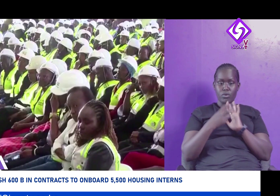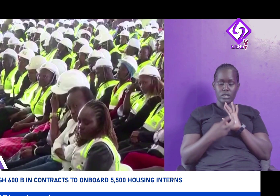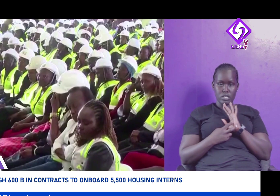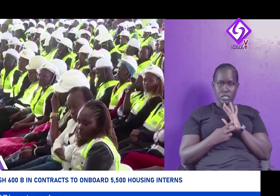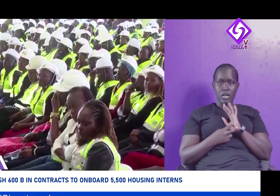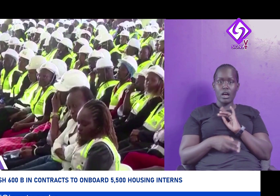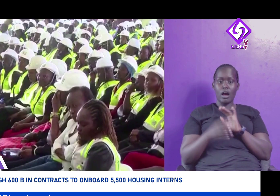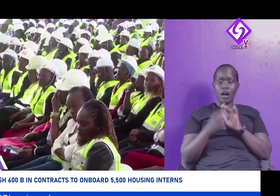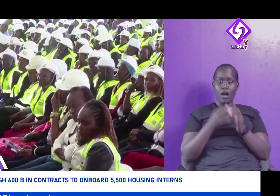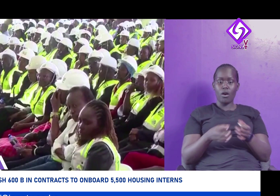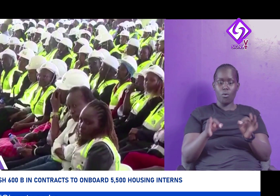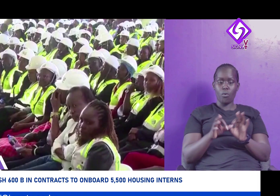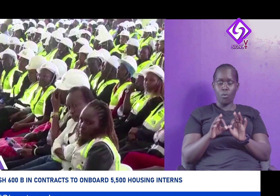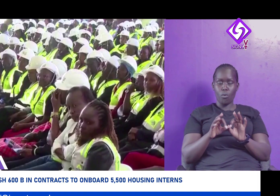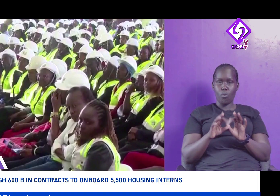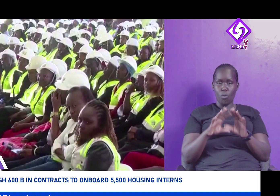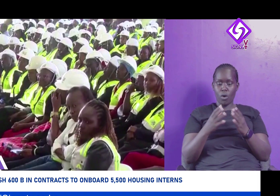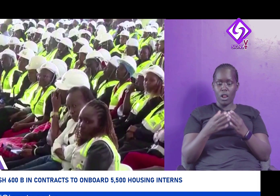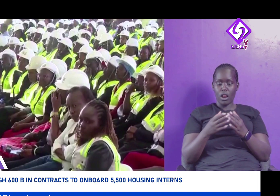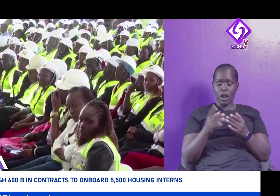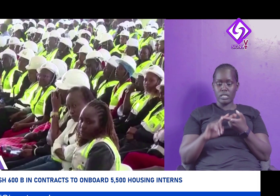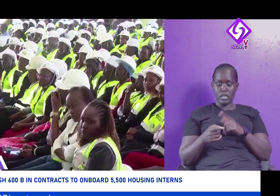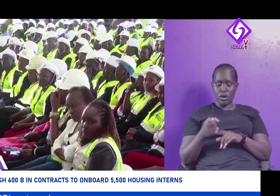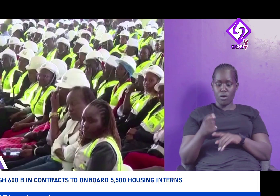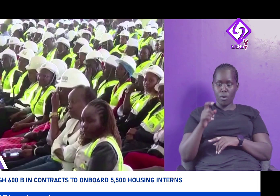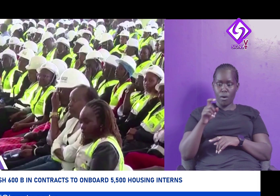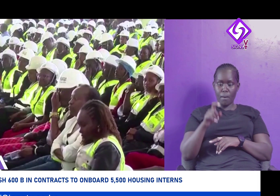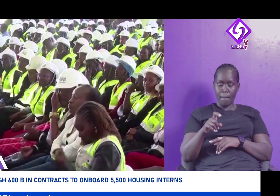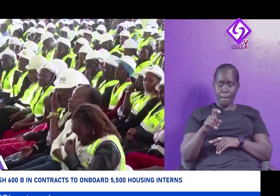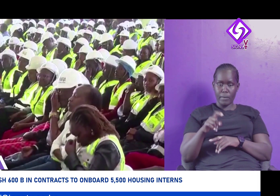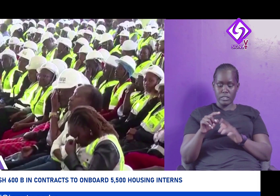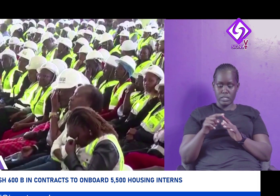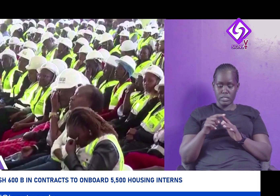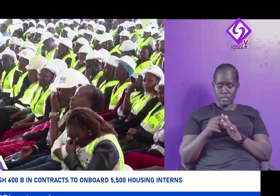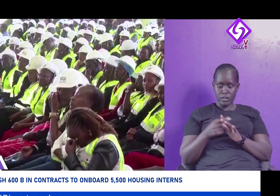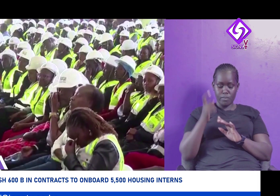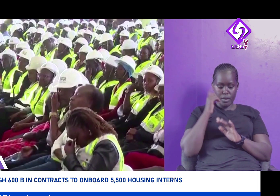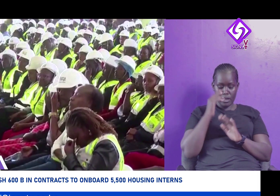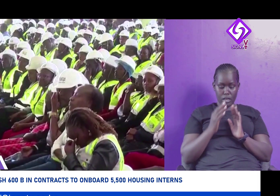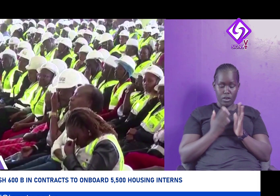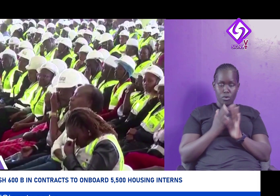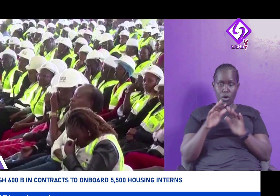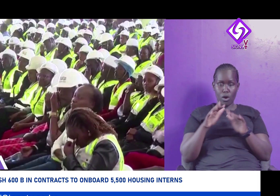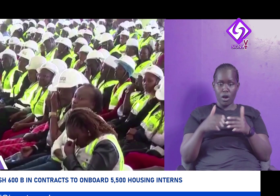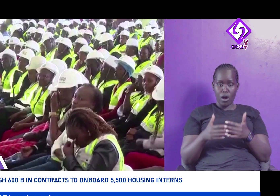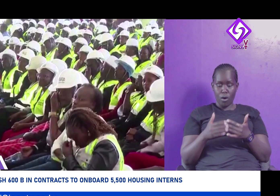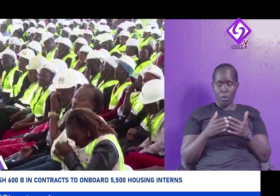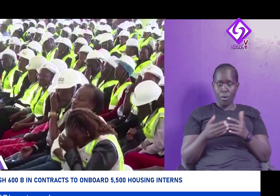world-class standards. We must start thinking through how, going forward,